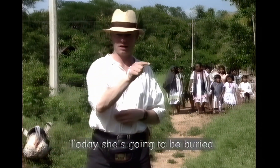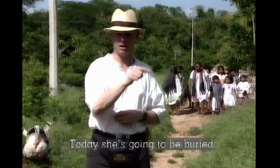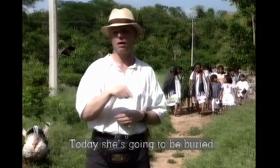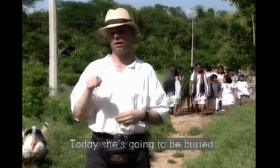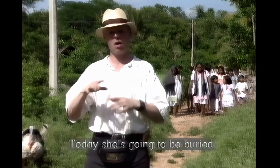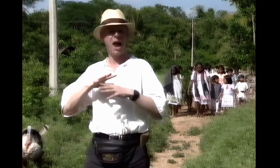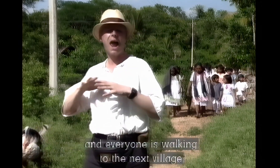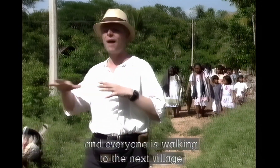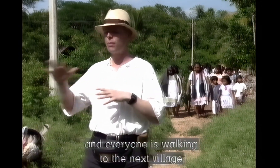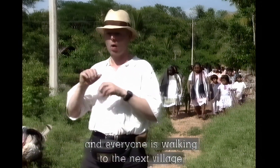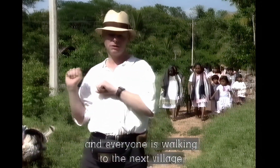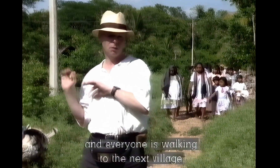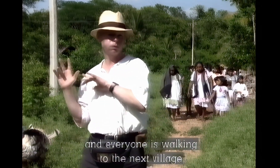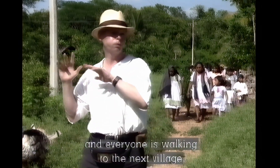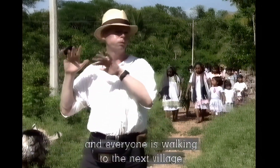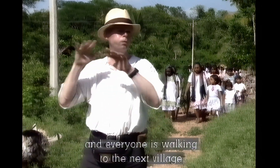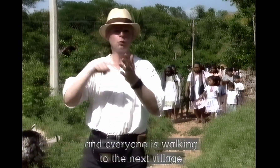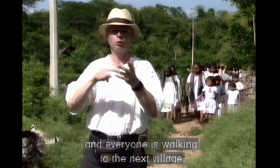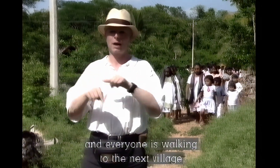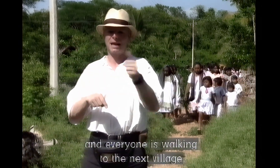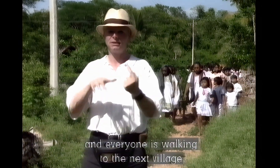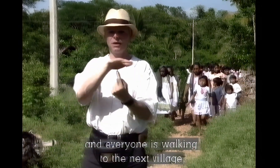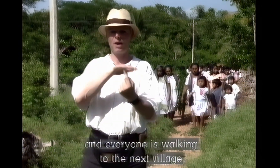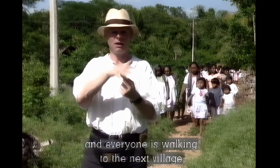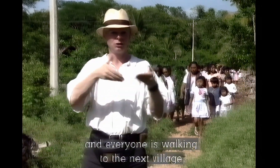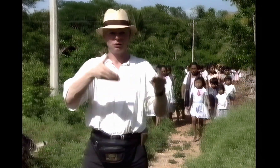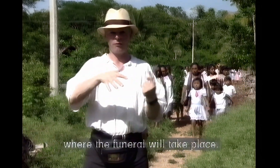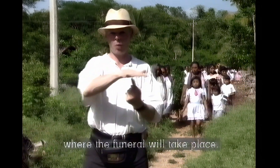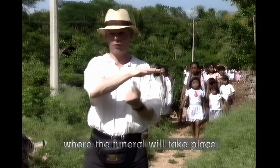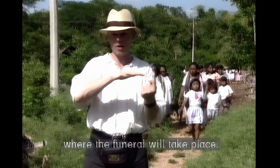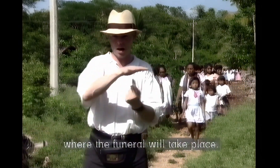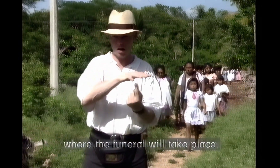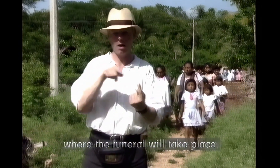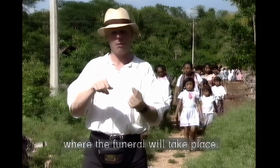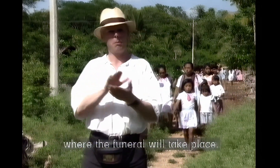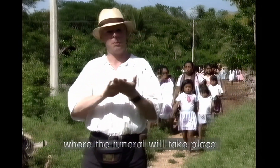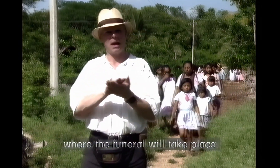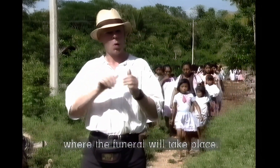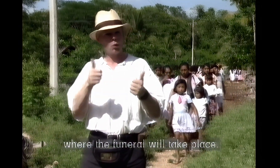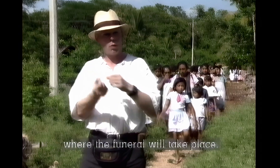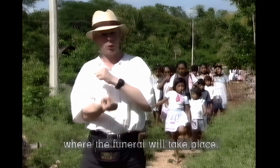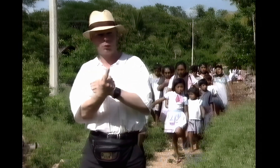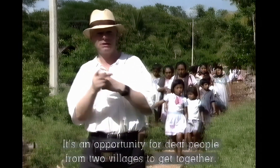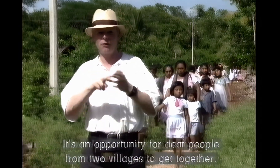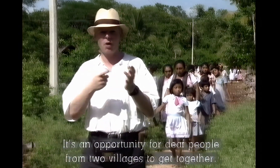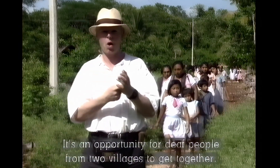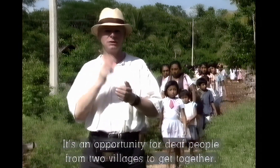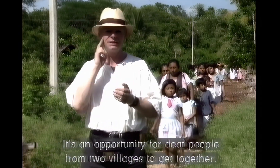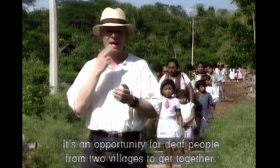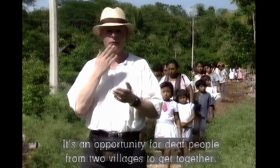buried, and everyone from the village is walking to the next village where the funeral will take place. So this is an opportunity for deaf